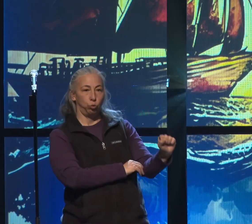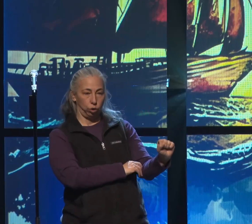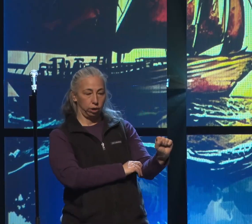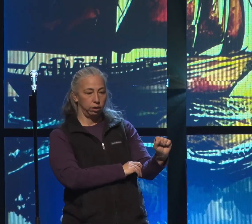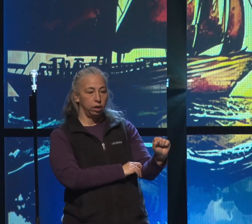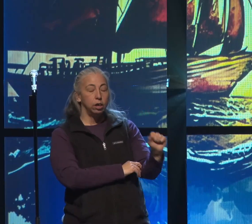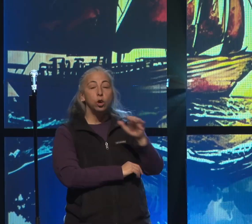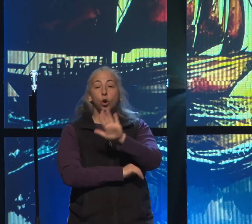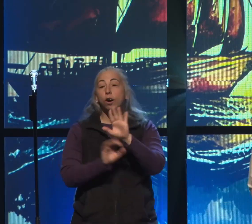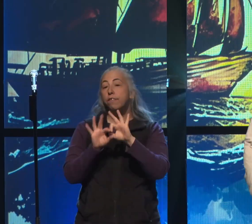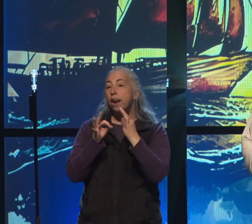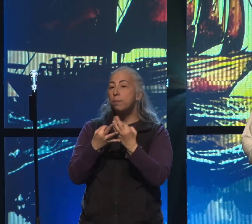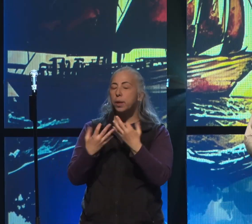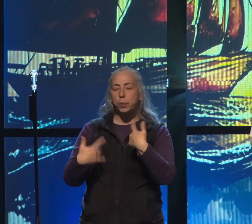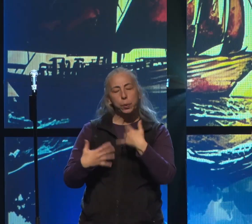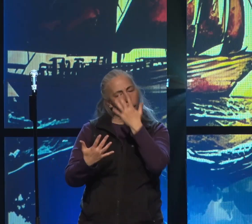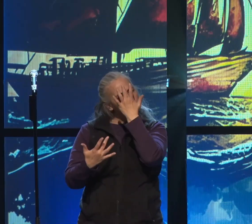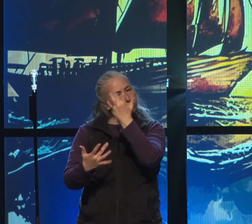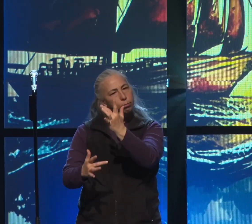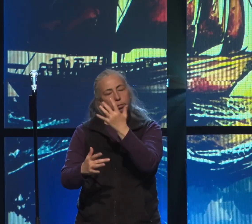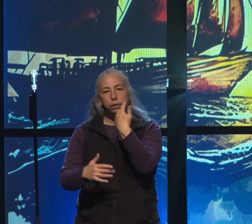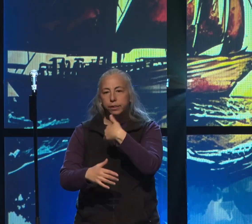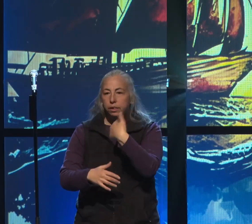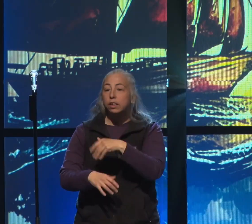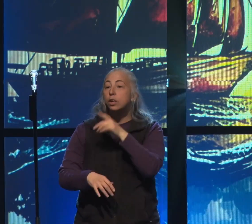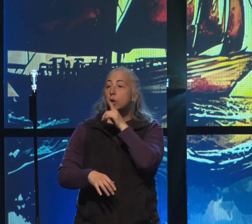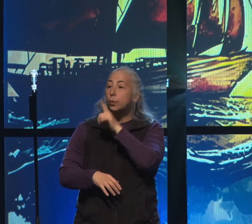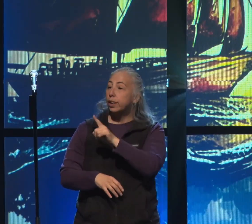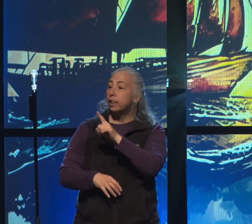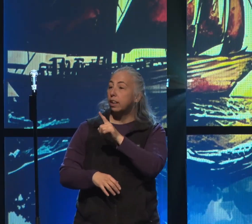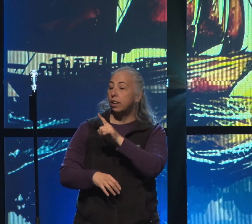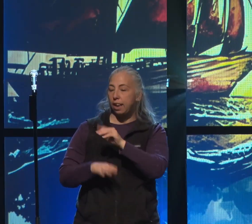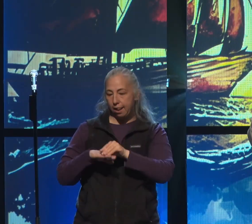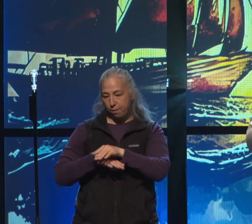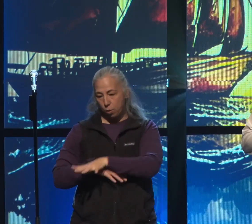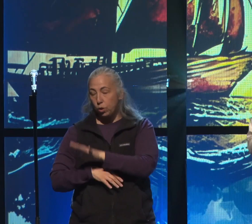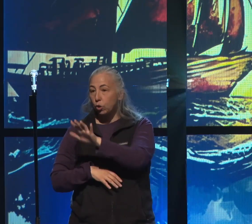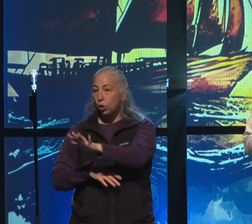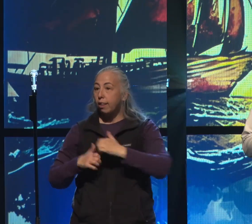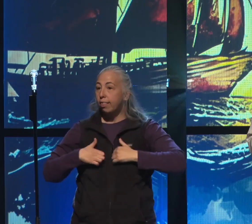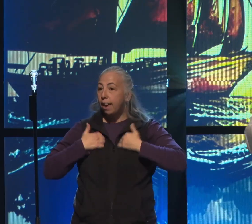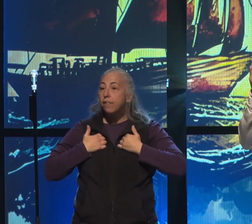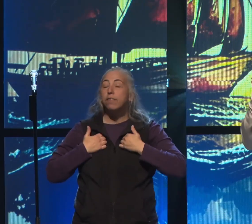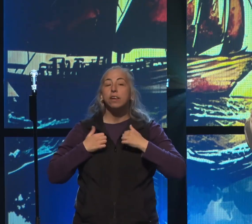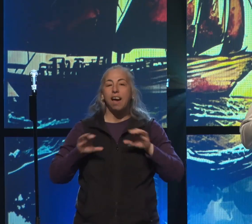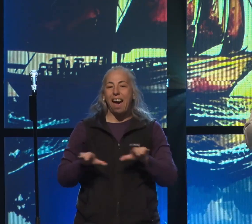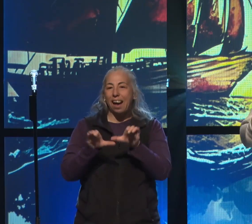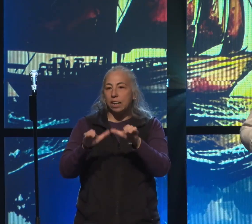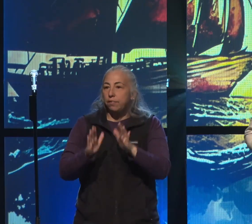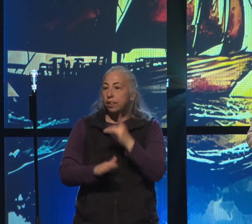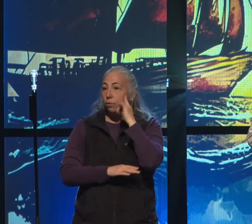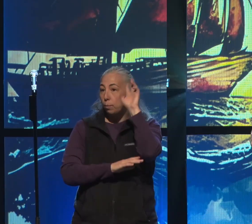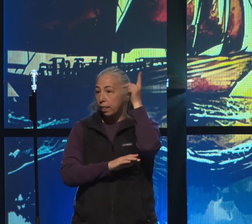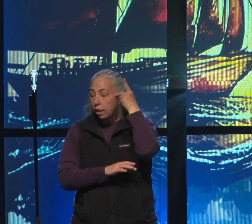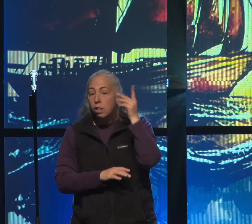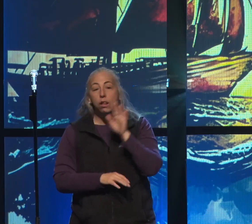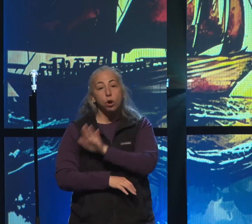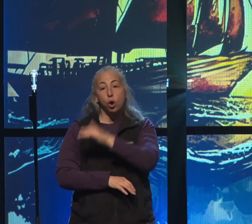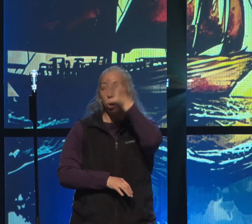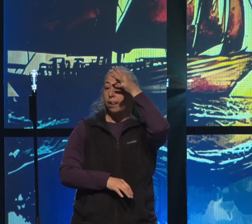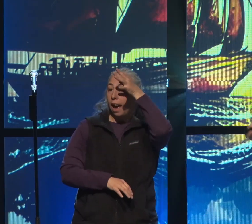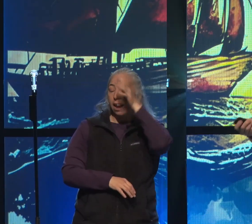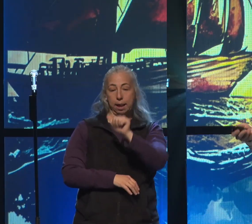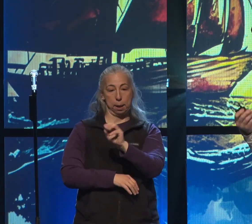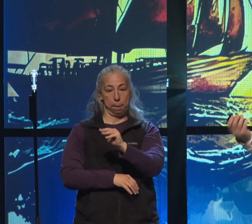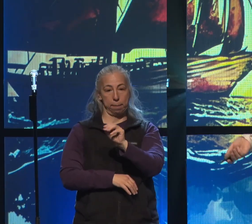of intellectuals, and that really shaped her life as an activist. Her father, his name was Amos. And